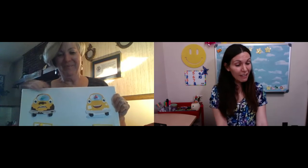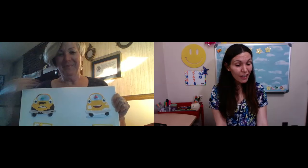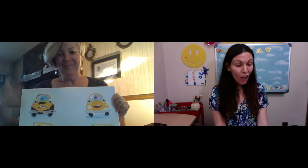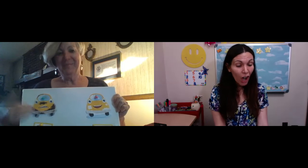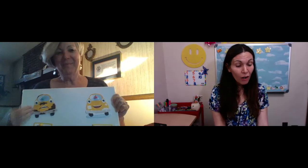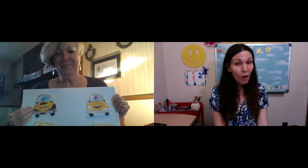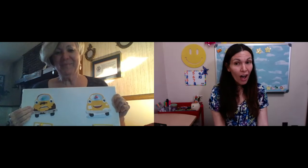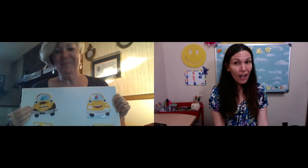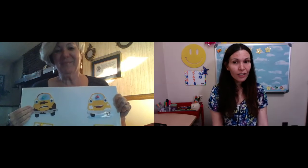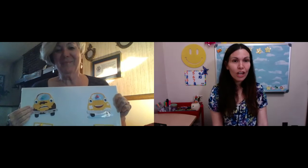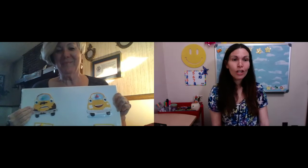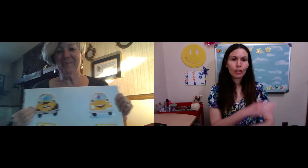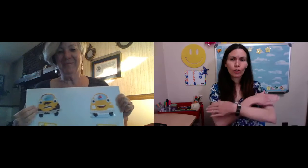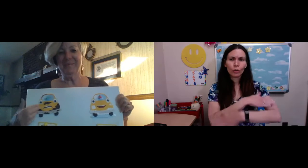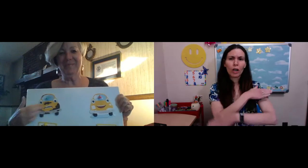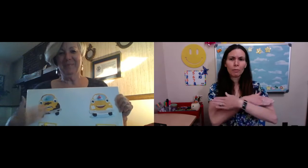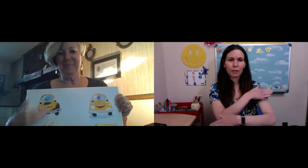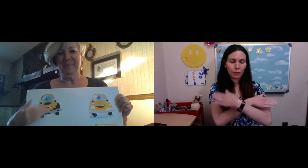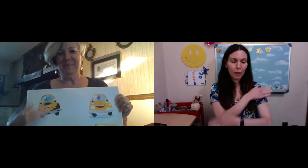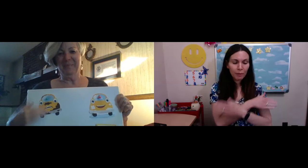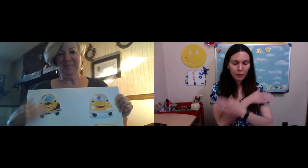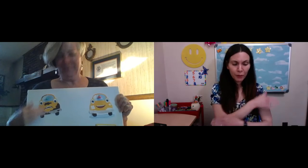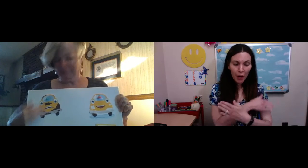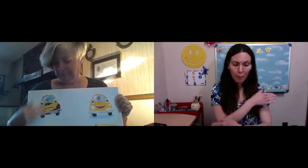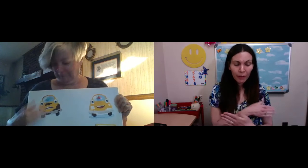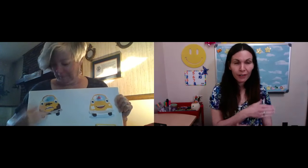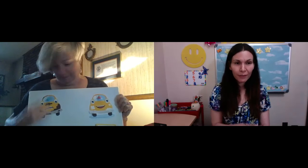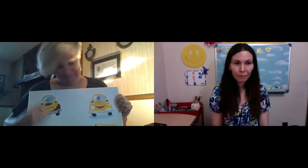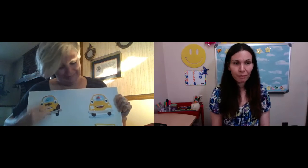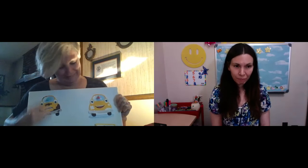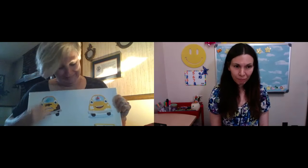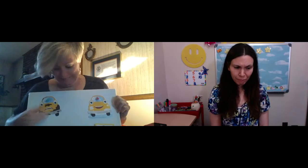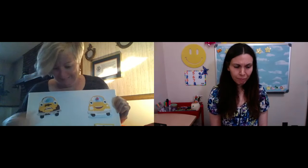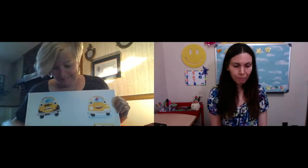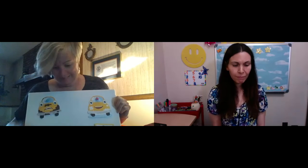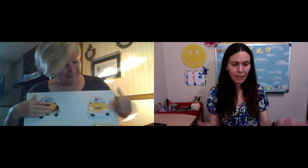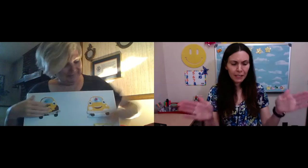went in the car wash, scrub, scrub, scrub.